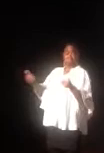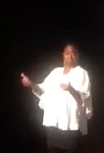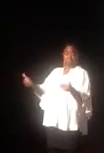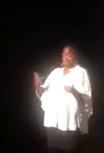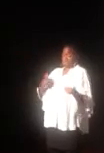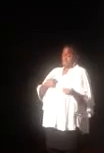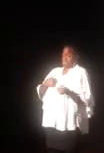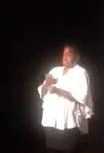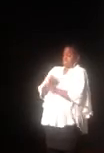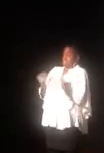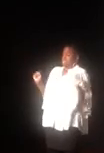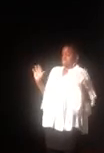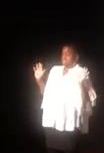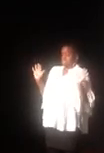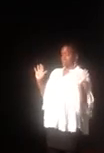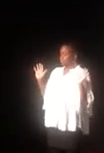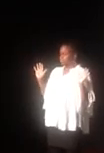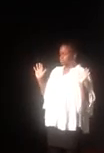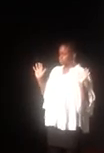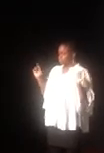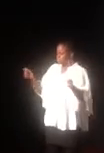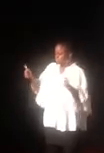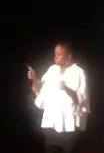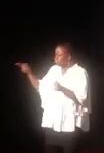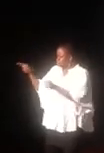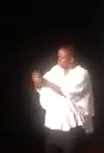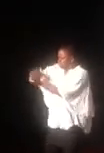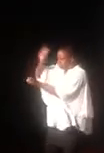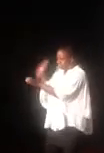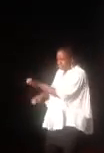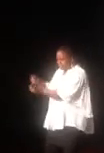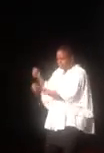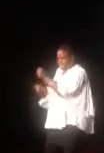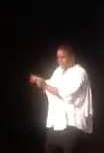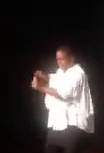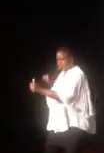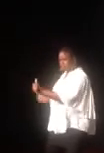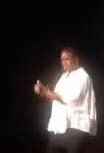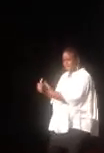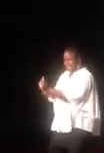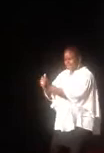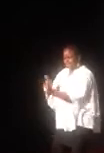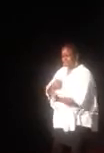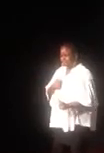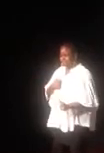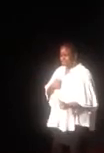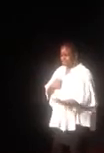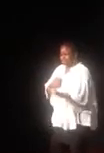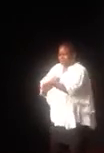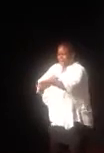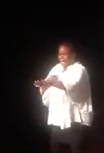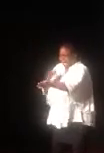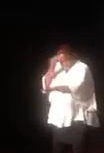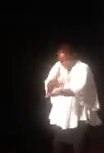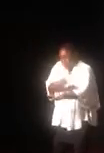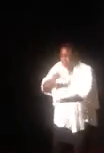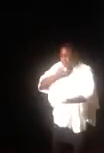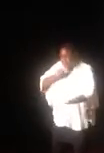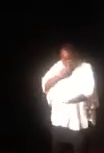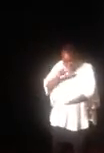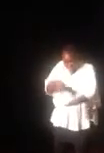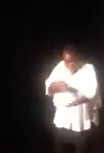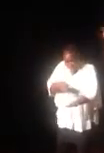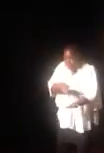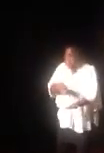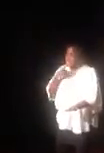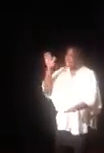safe, he suddenly jumped out of his car and I was being chased. I told Sydney, her voice quivered over my